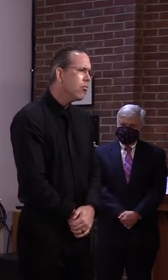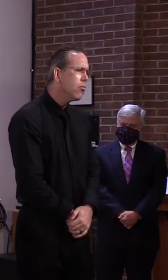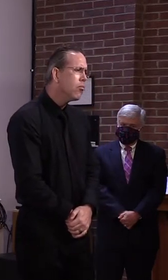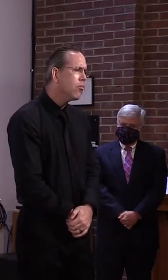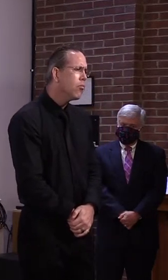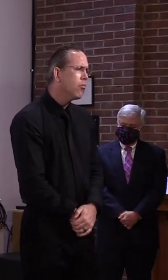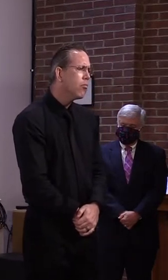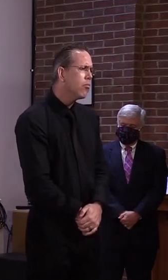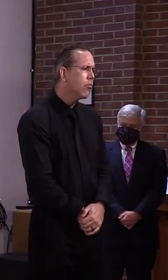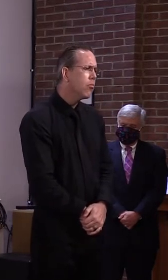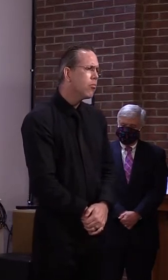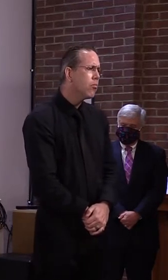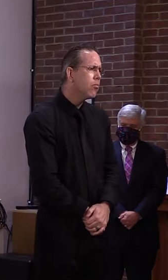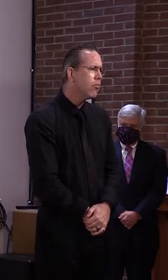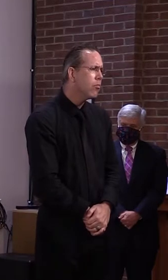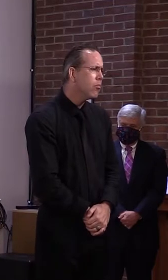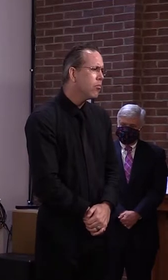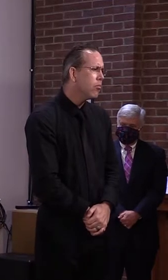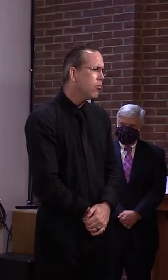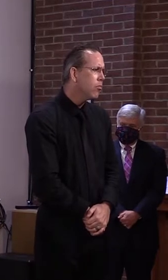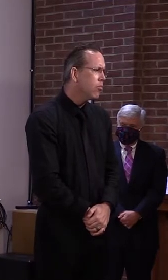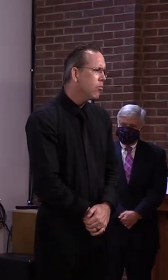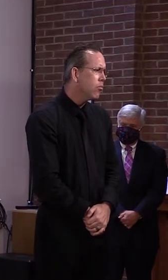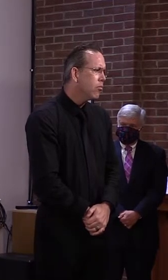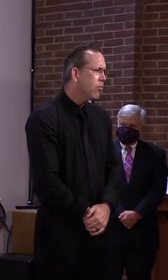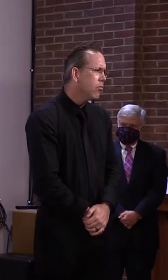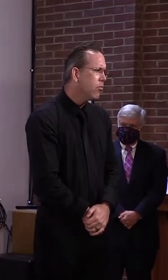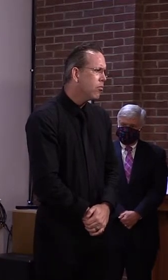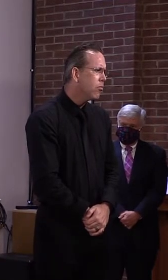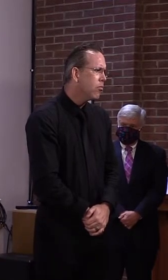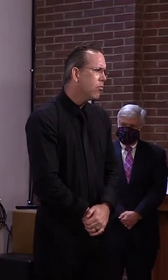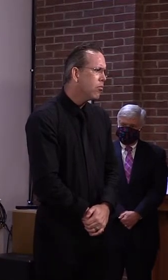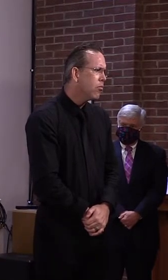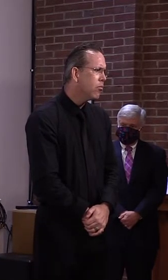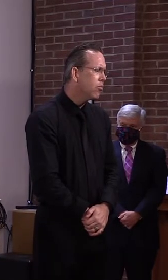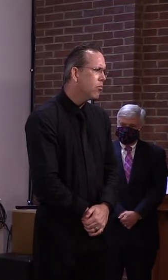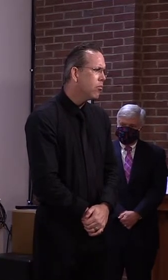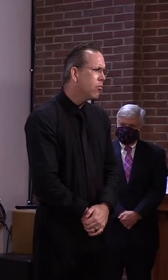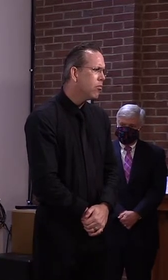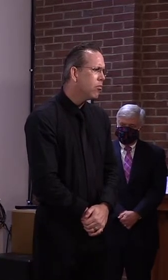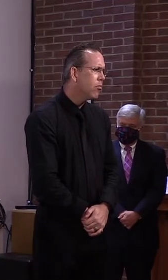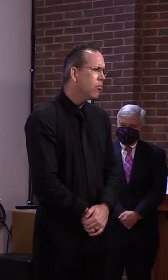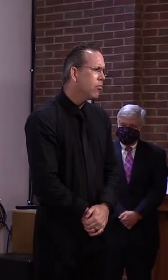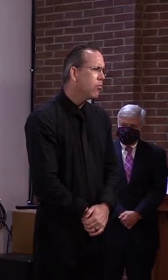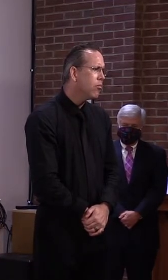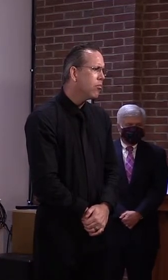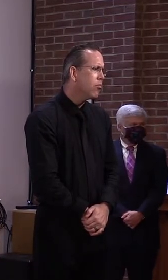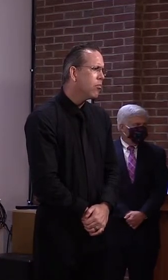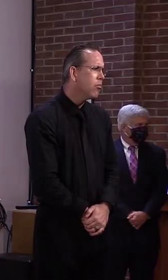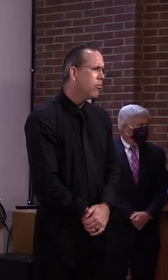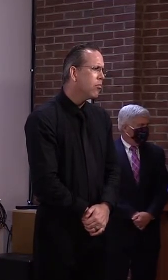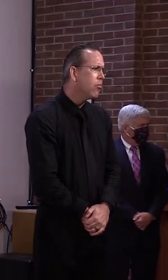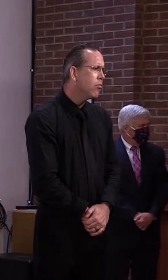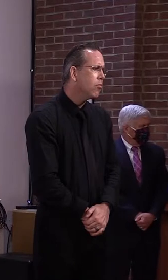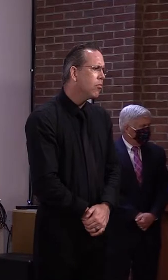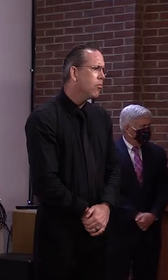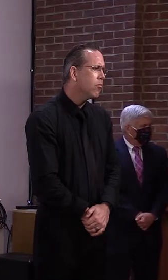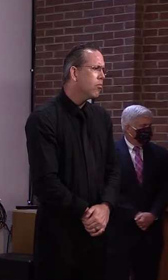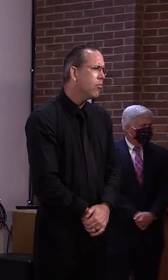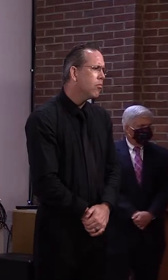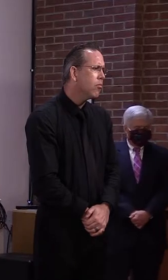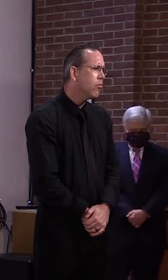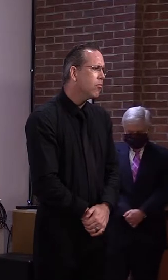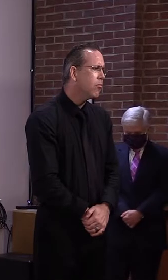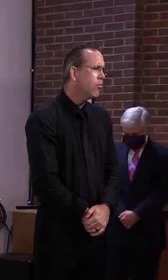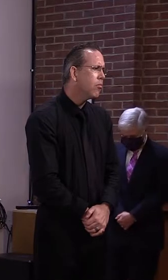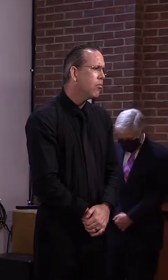get calls about parking and stuff like that for the long trail terminus. Is it